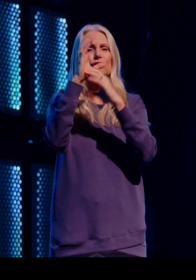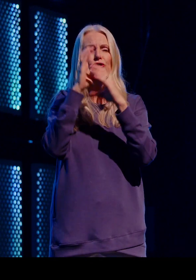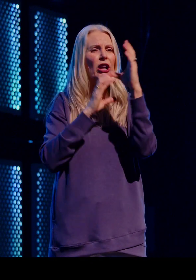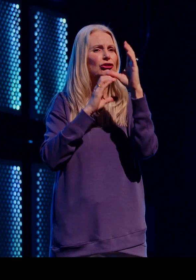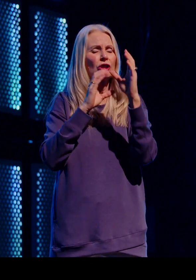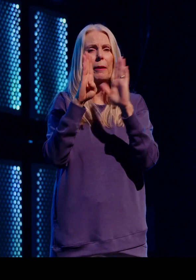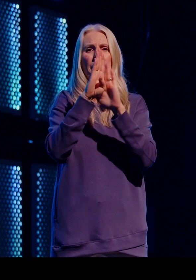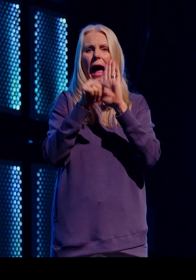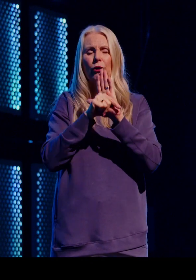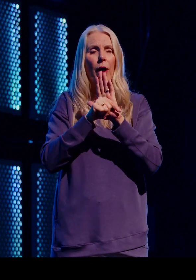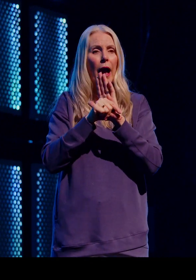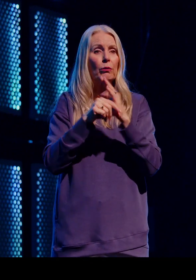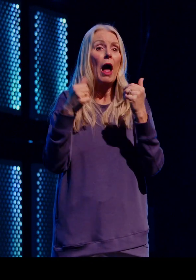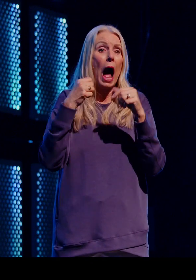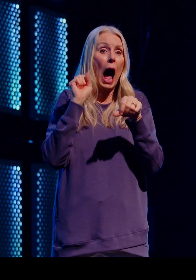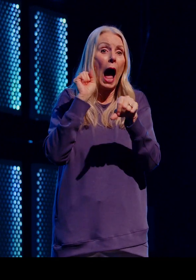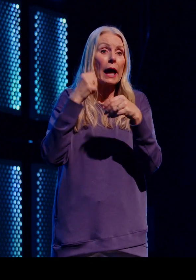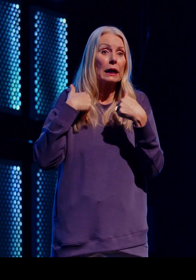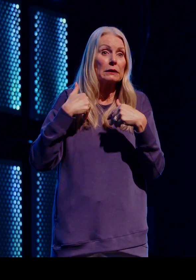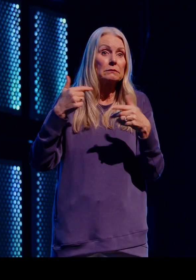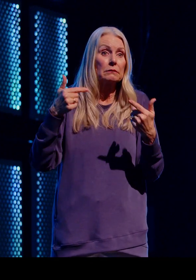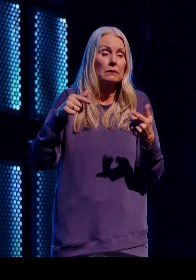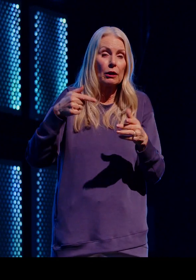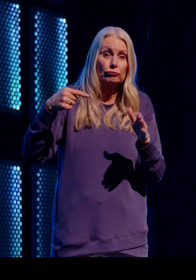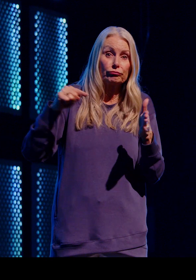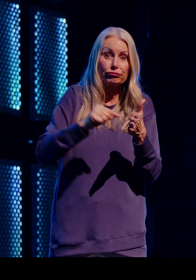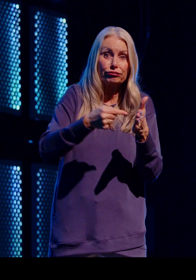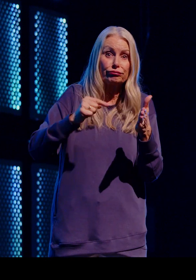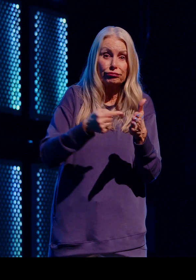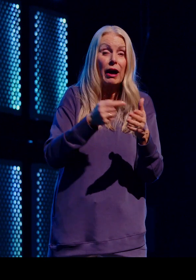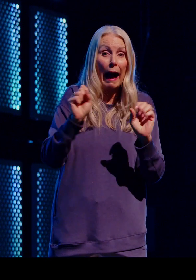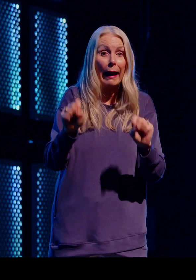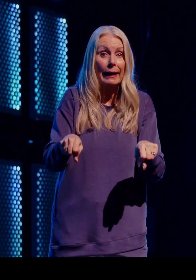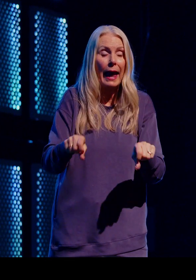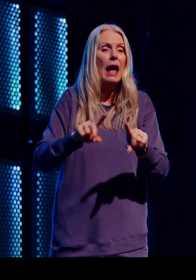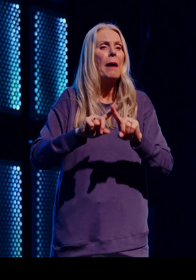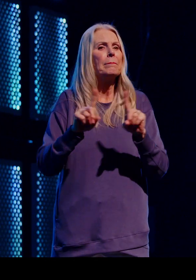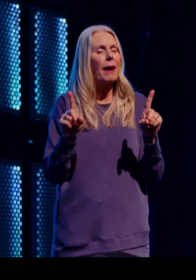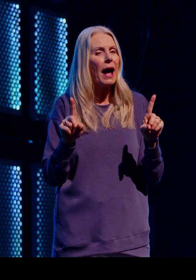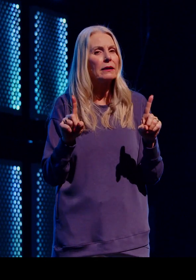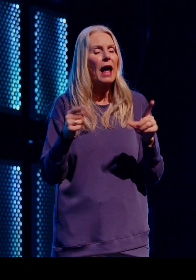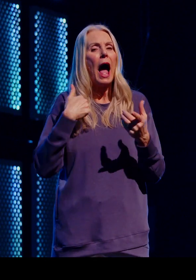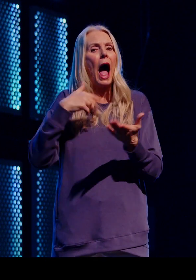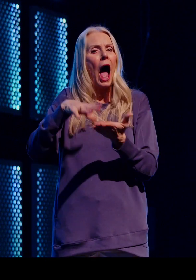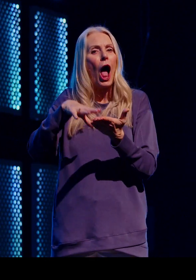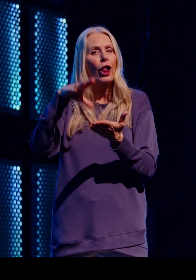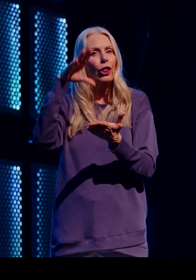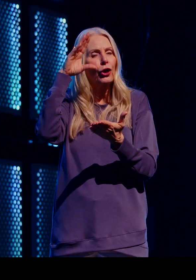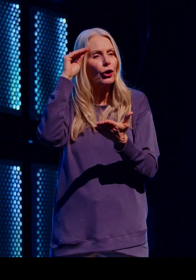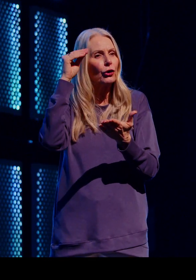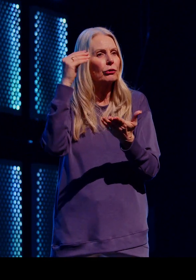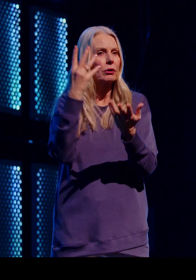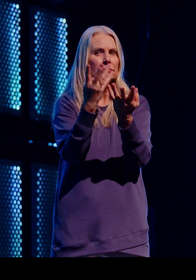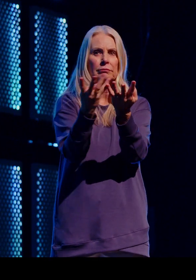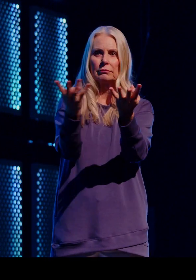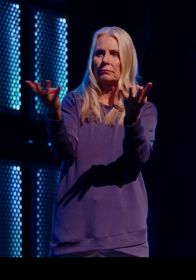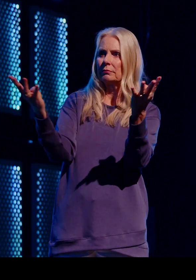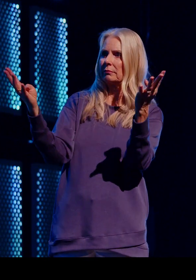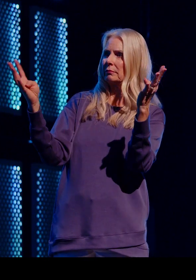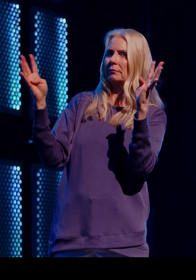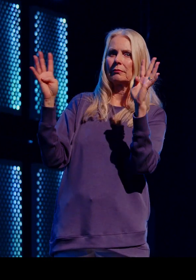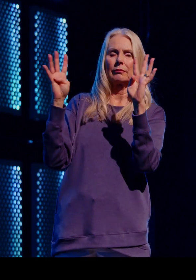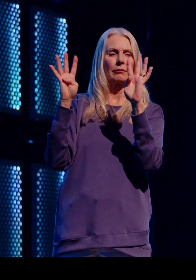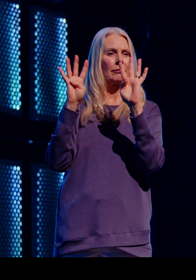probably the only thing I have going for me. But one of the things that I learned when I went to this was that you have a ton of people there that really